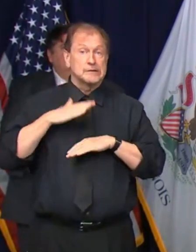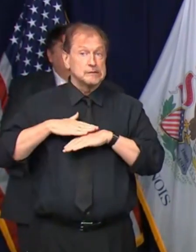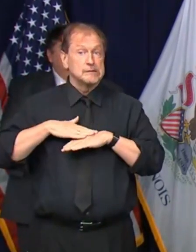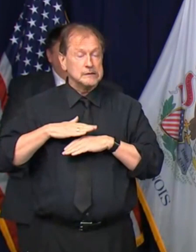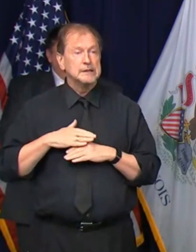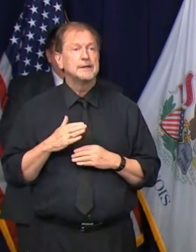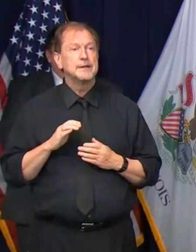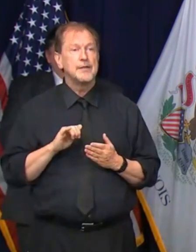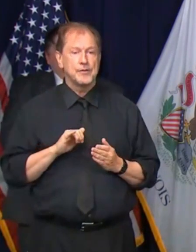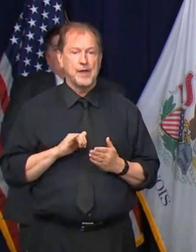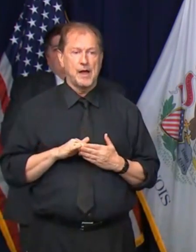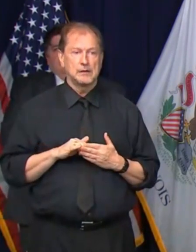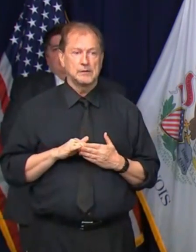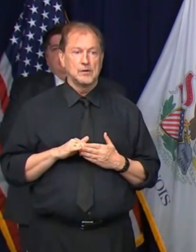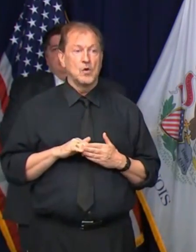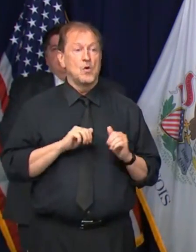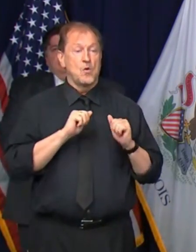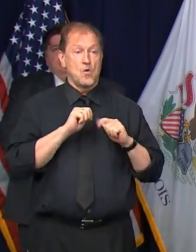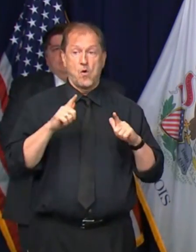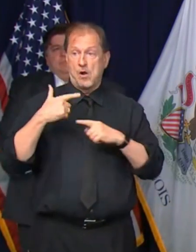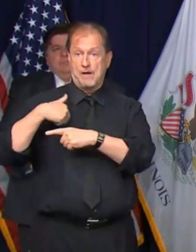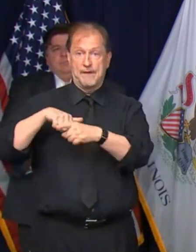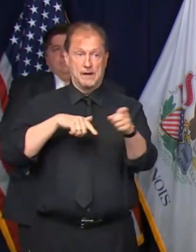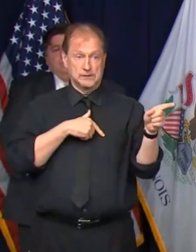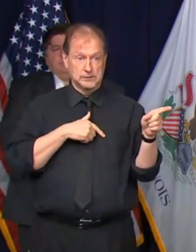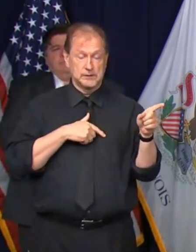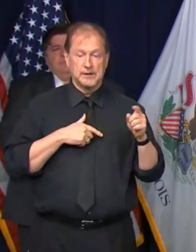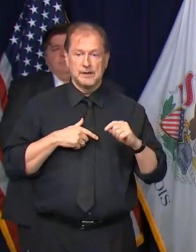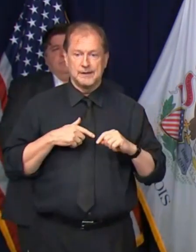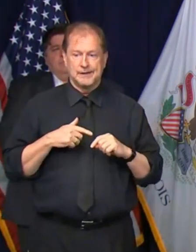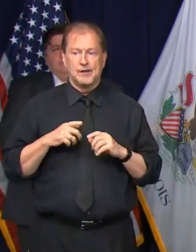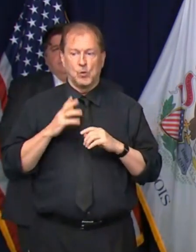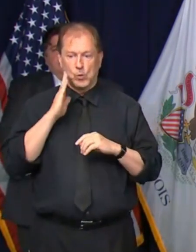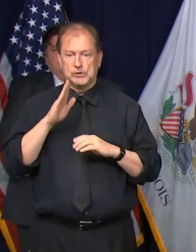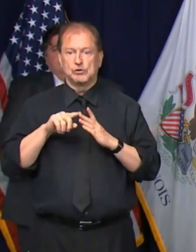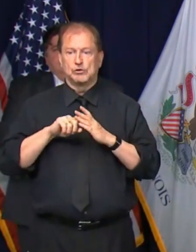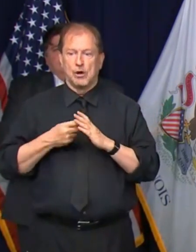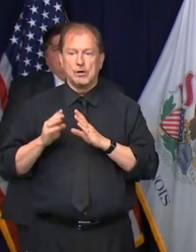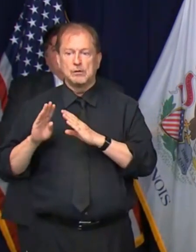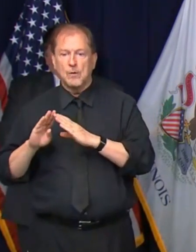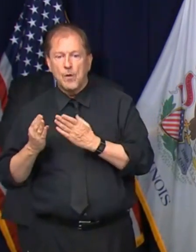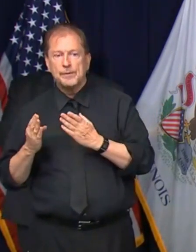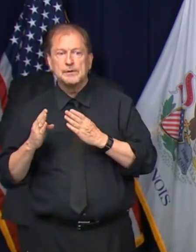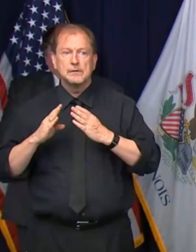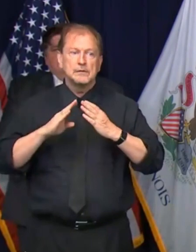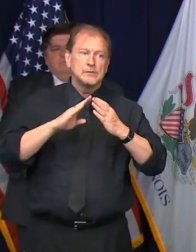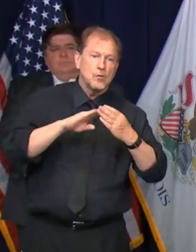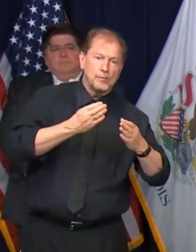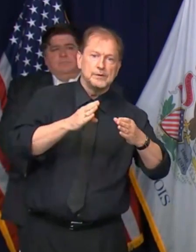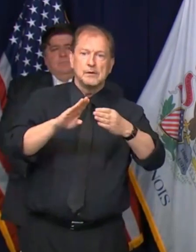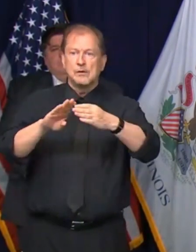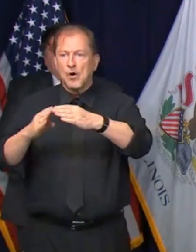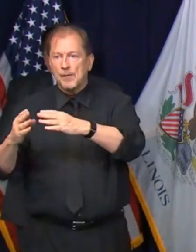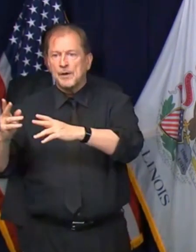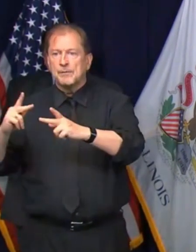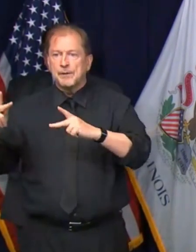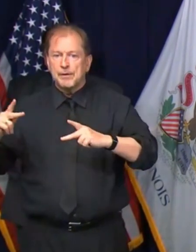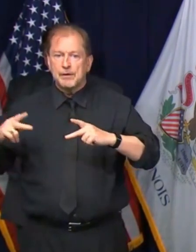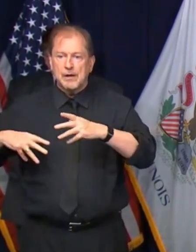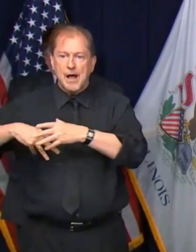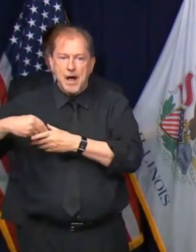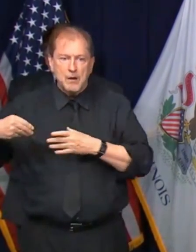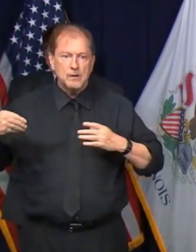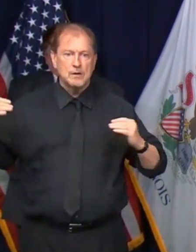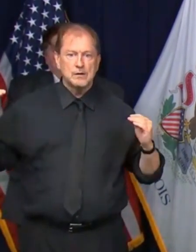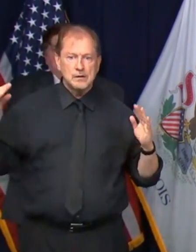that we all are subject to as things start to open up. Things will, I think the whole state is going